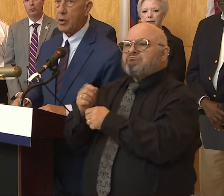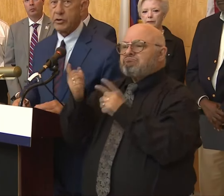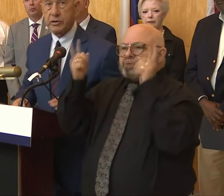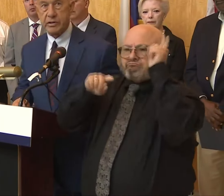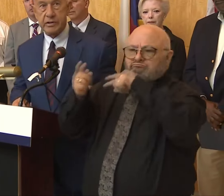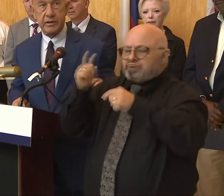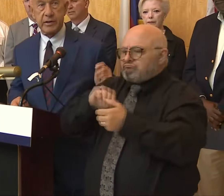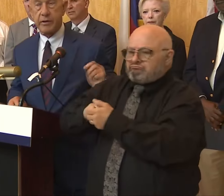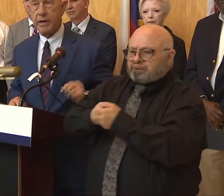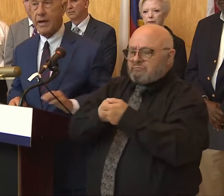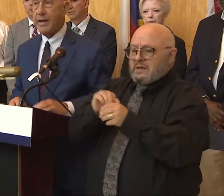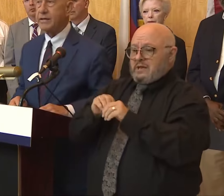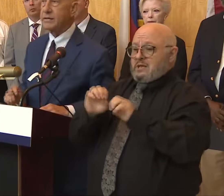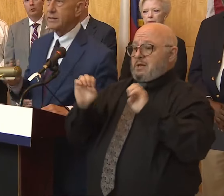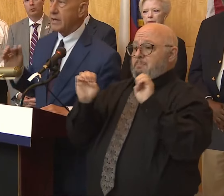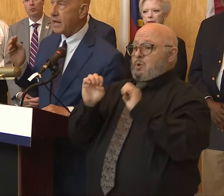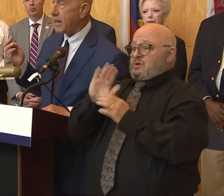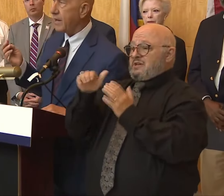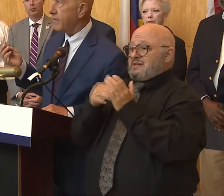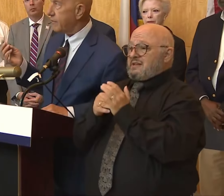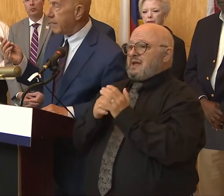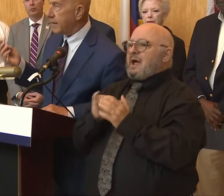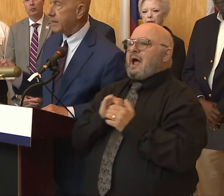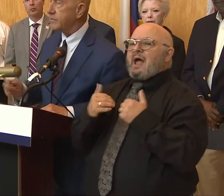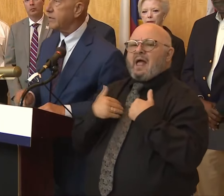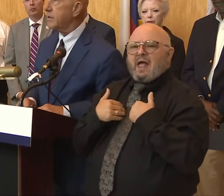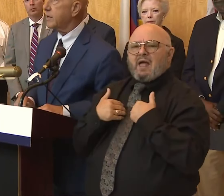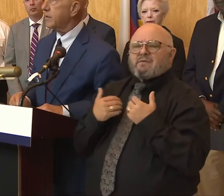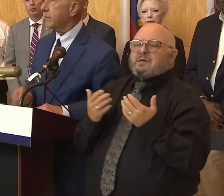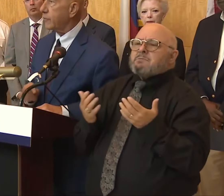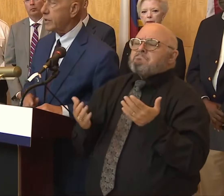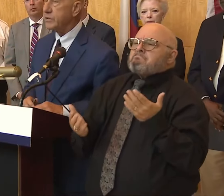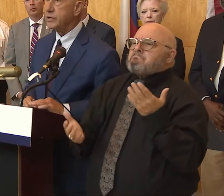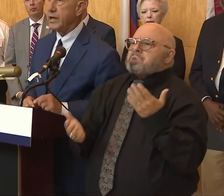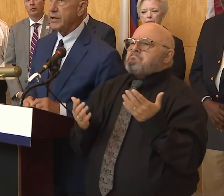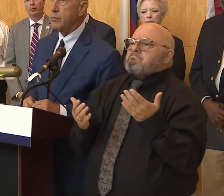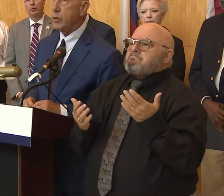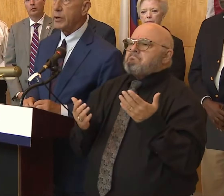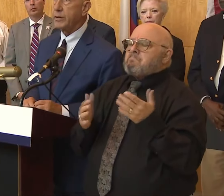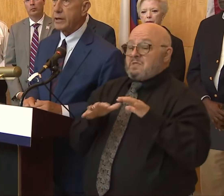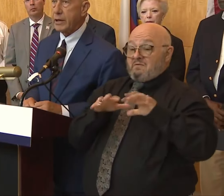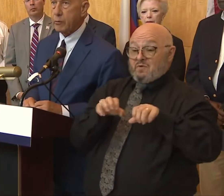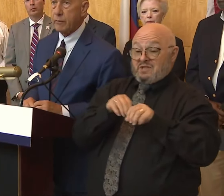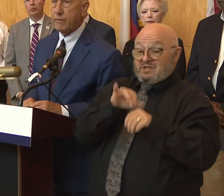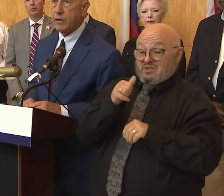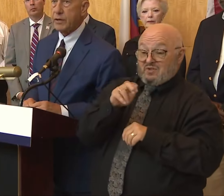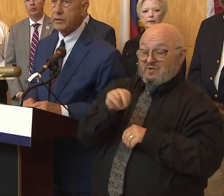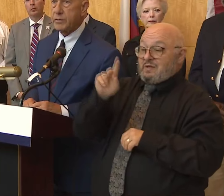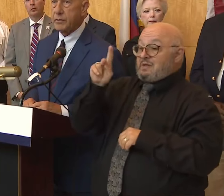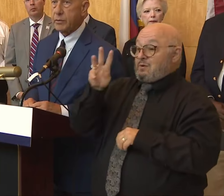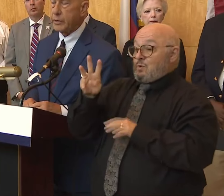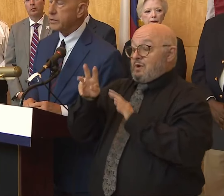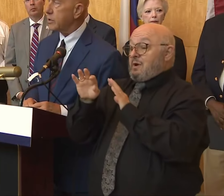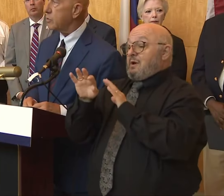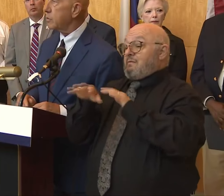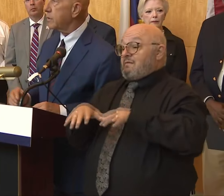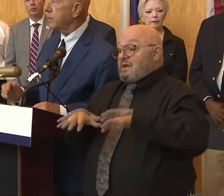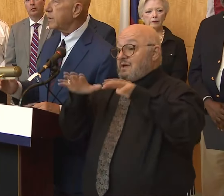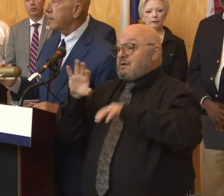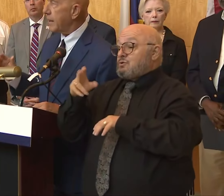in the emergency center as I have, I guess, the freeze in January, the Kingwood floods, the